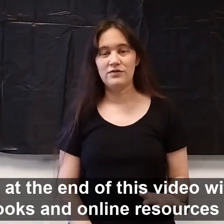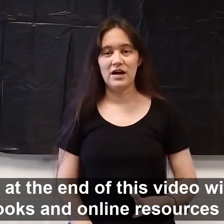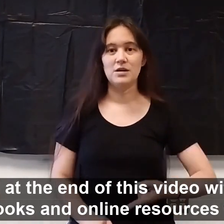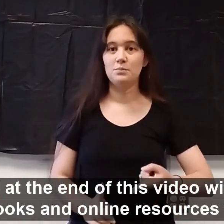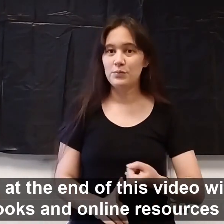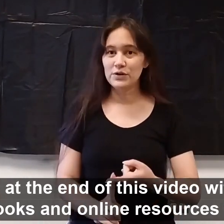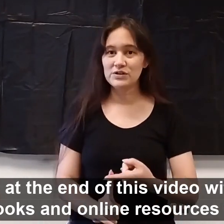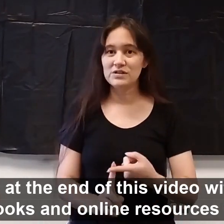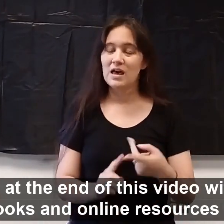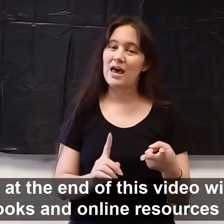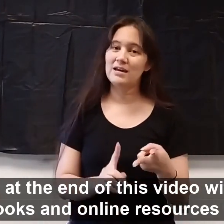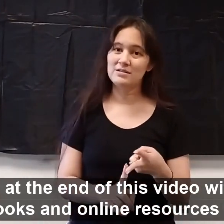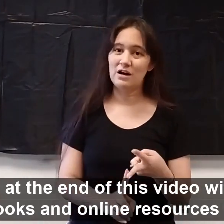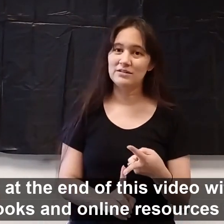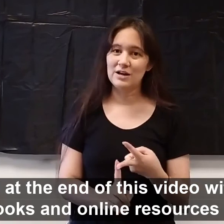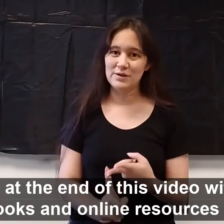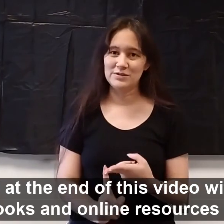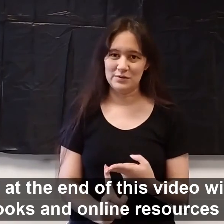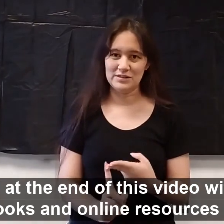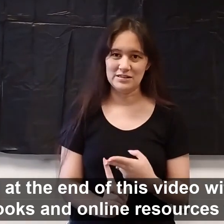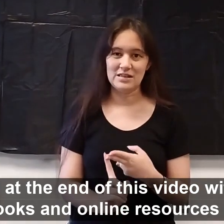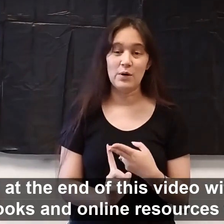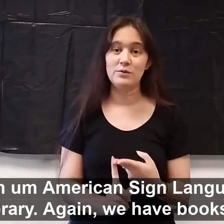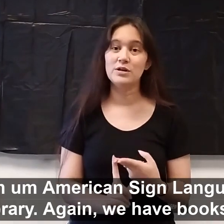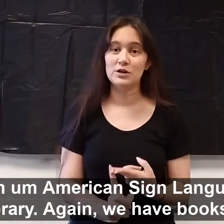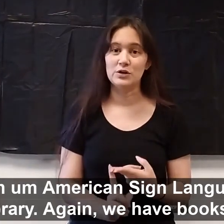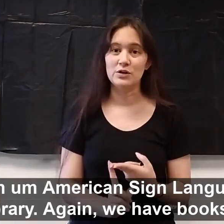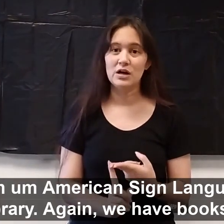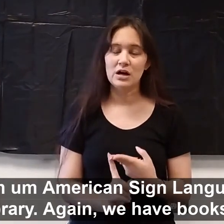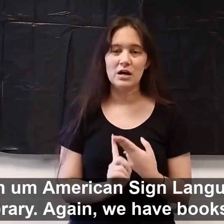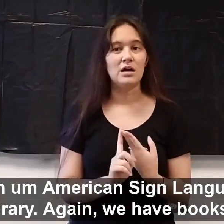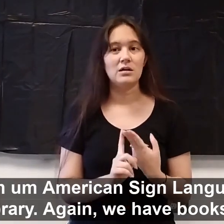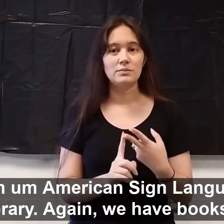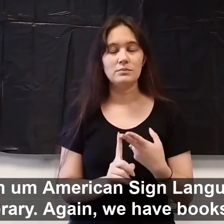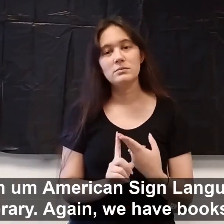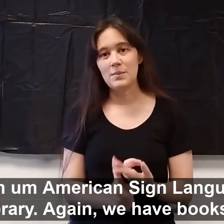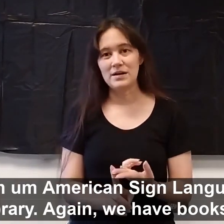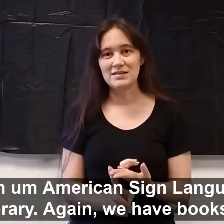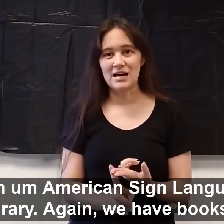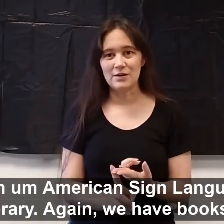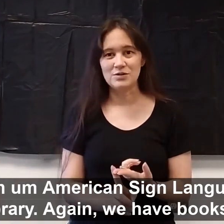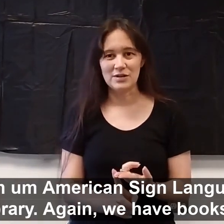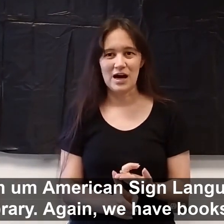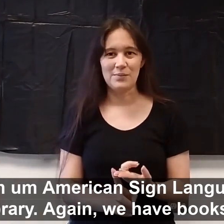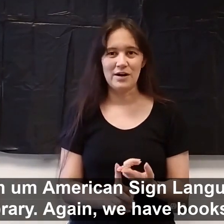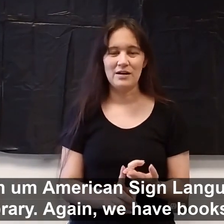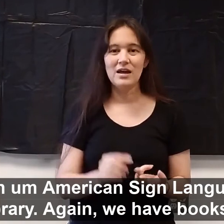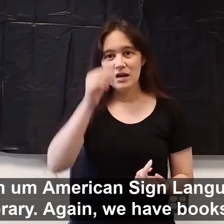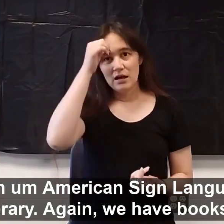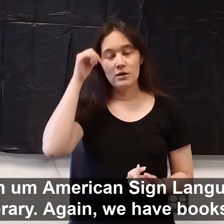find books and online resources where you can learn American Sign Language through the library. Again,